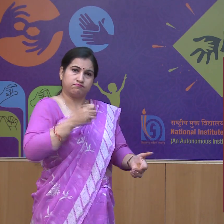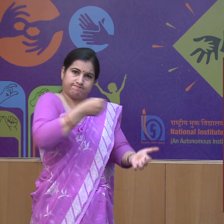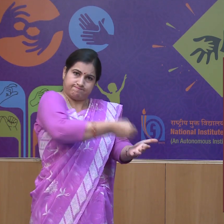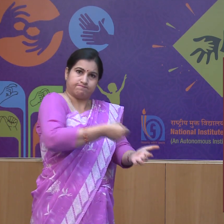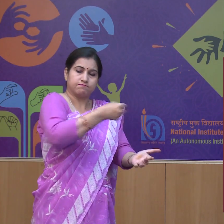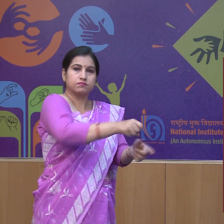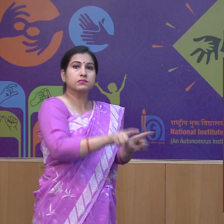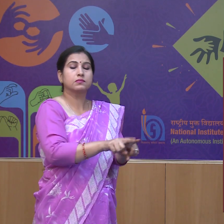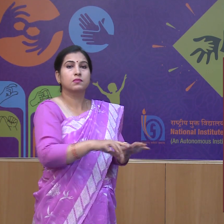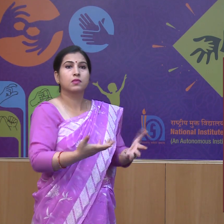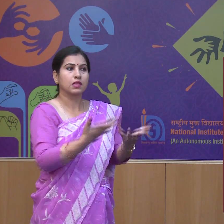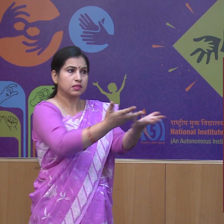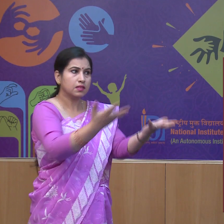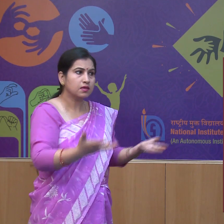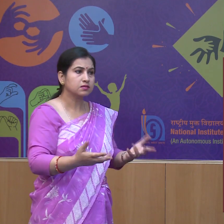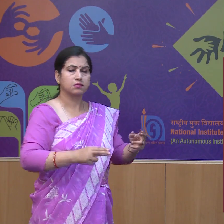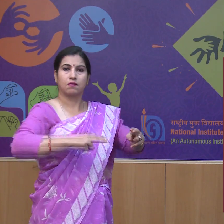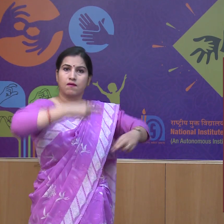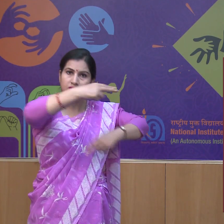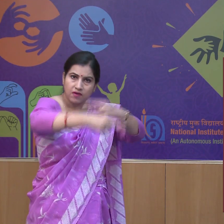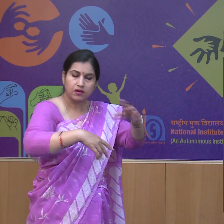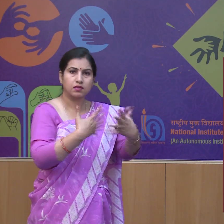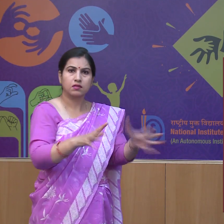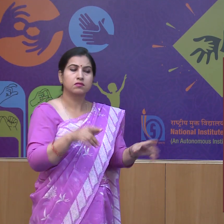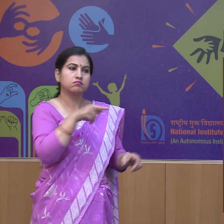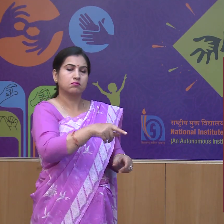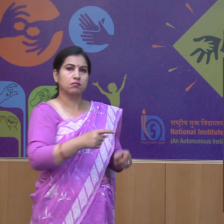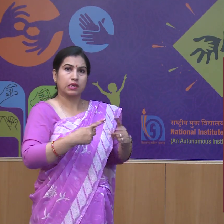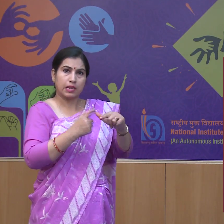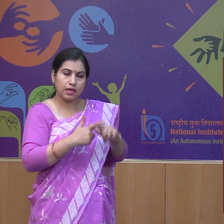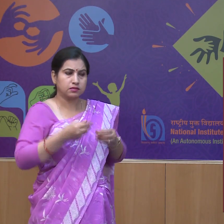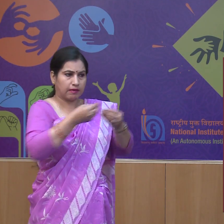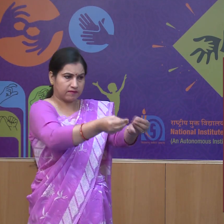Britain so that they became costly